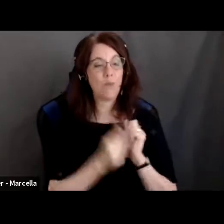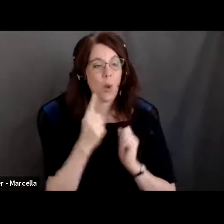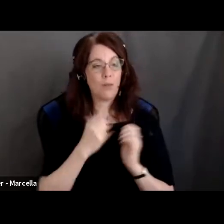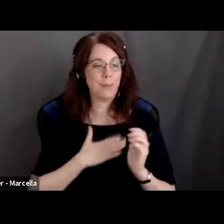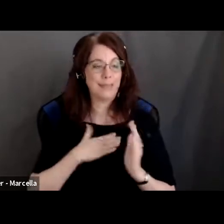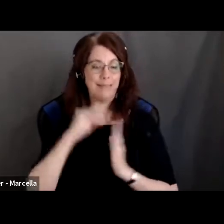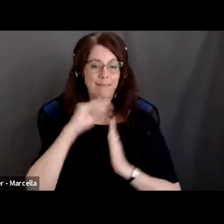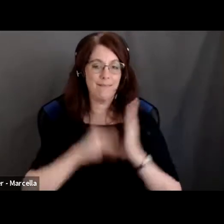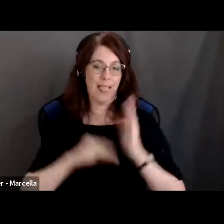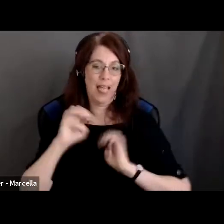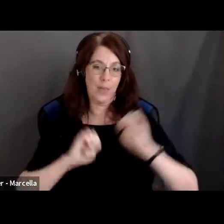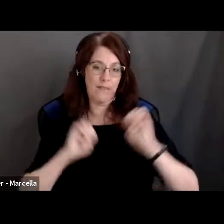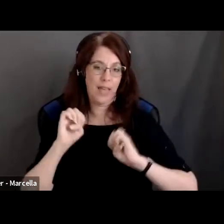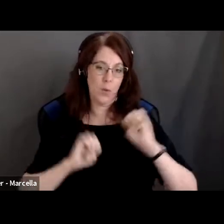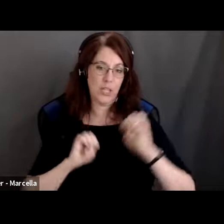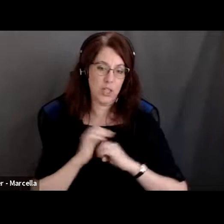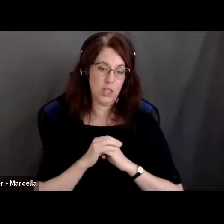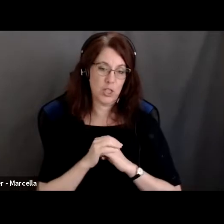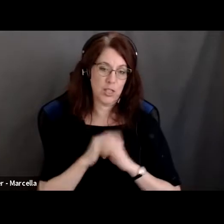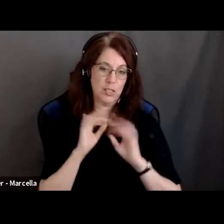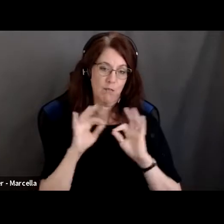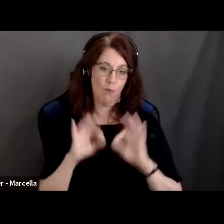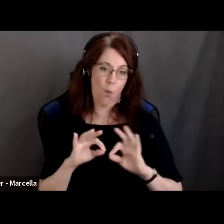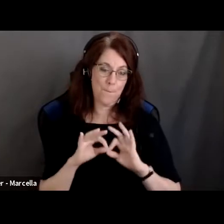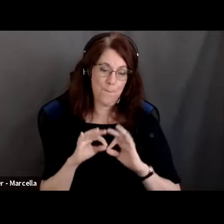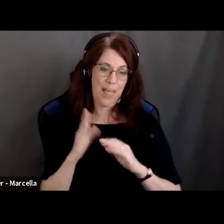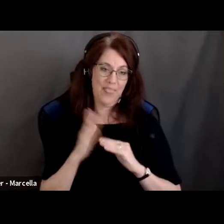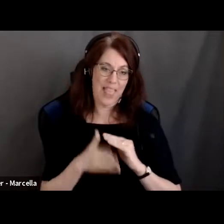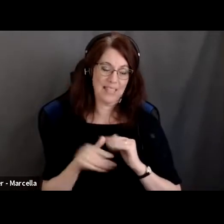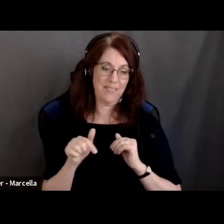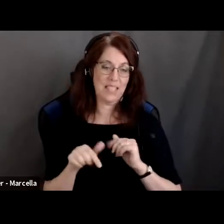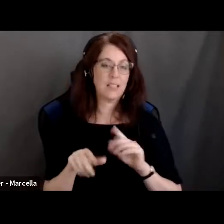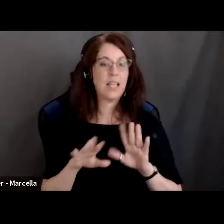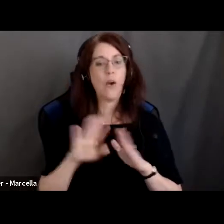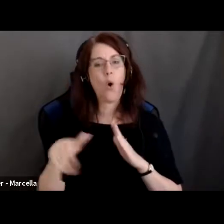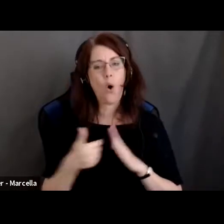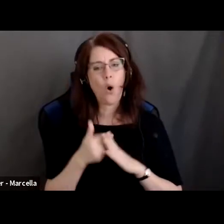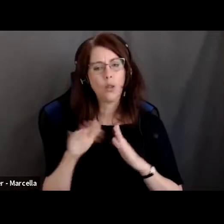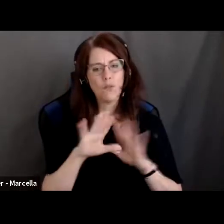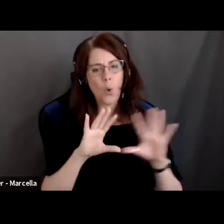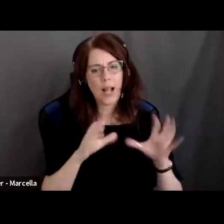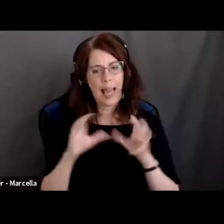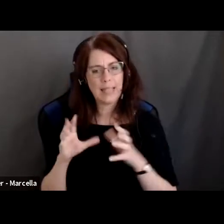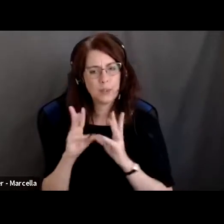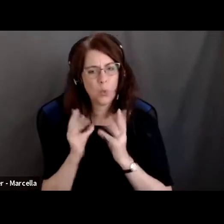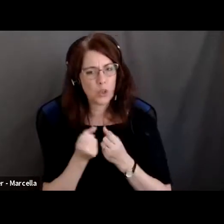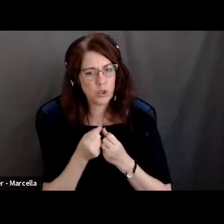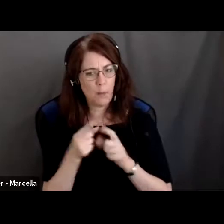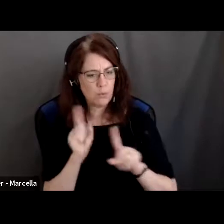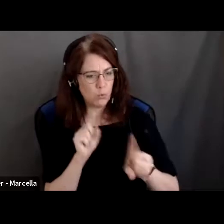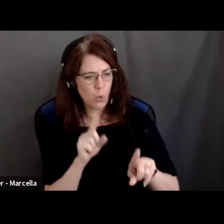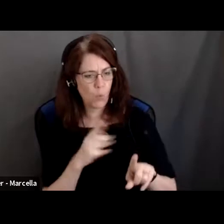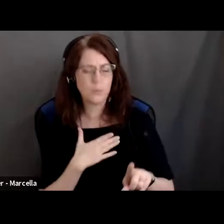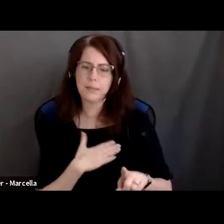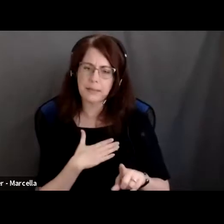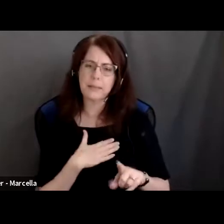the evaluation form at the end of this, and all of your classes or workshops that you've attended